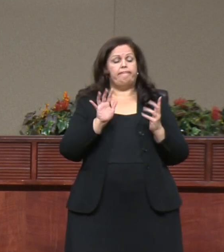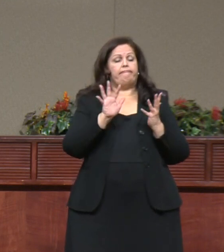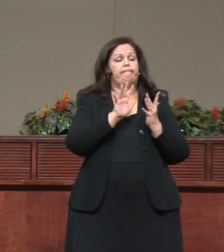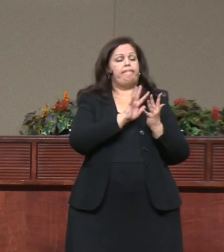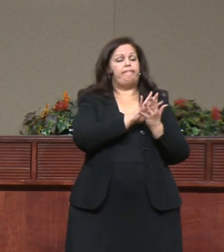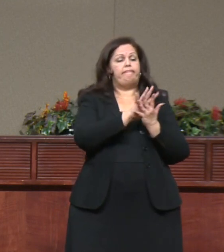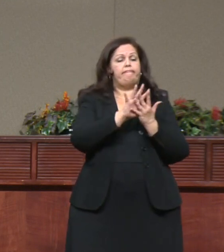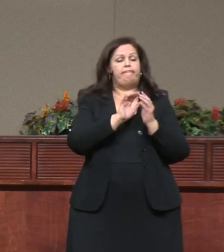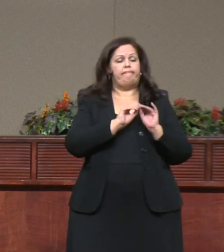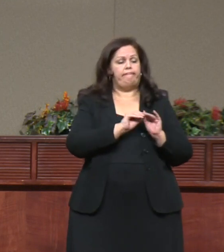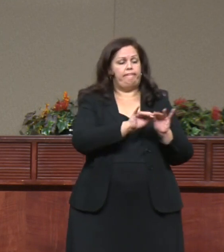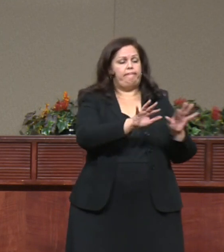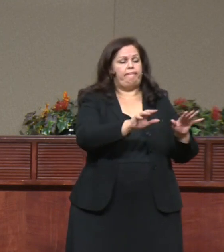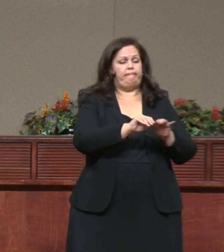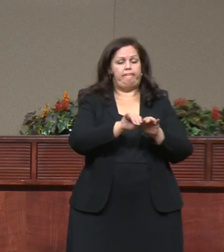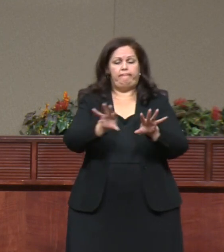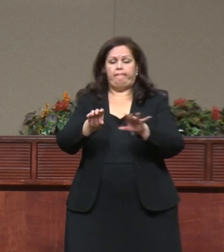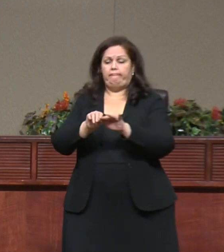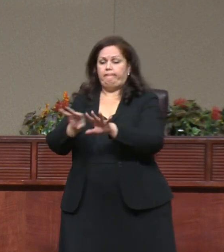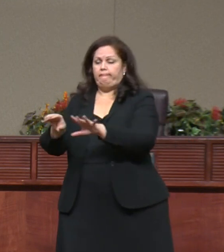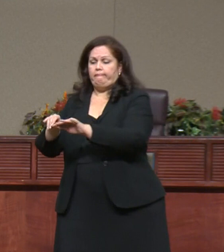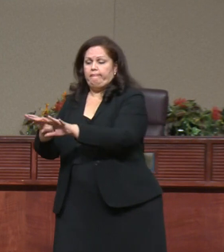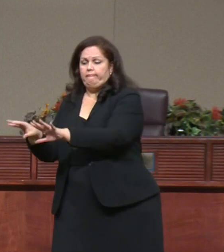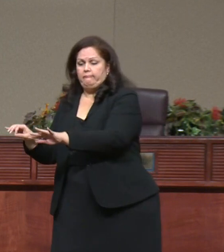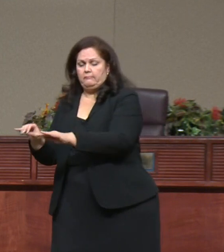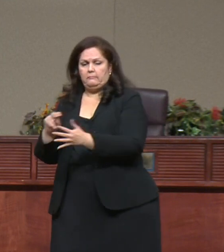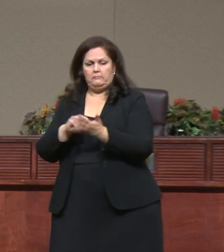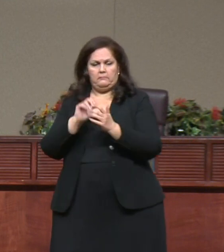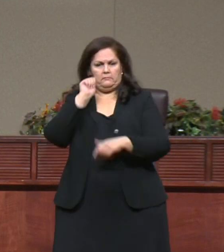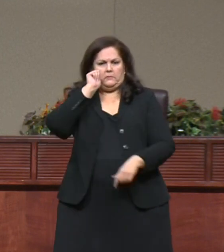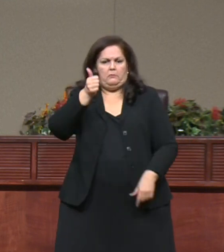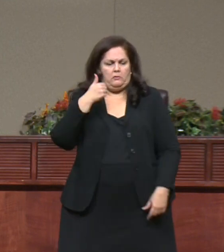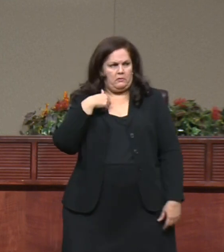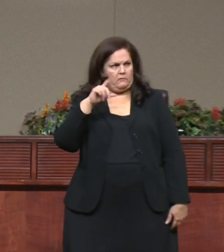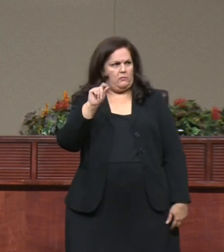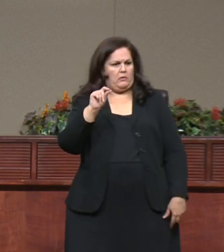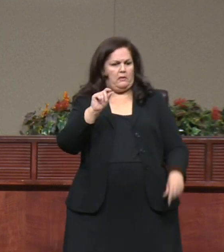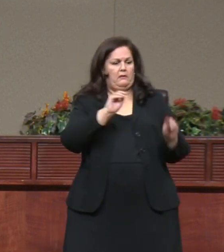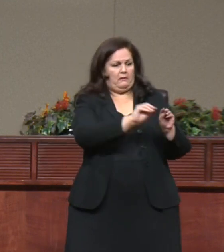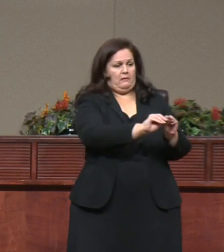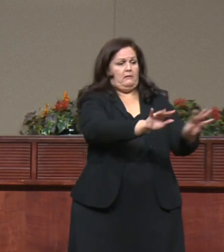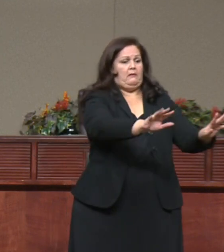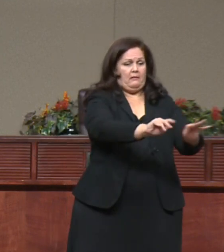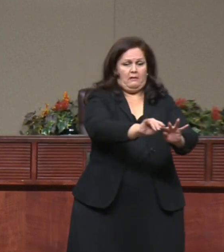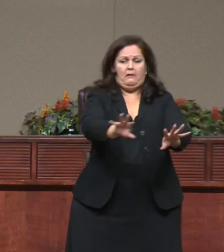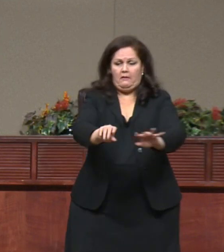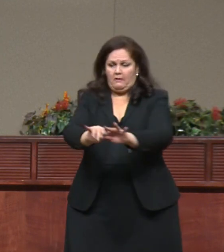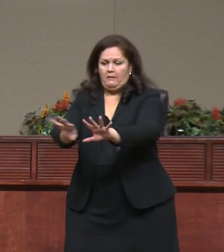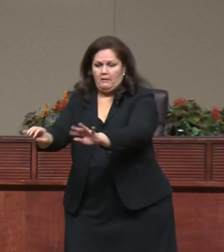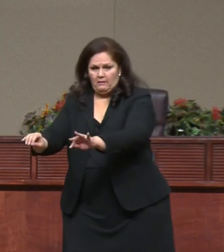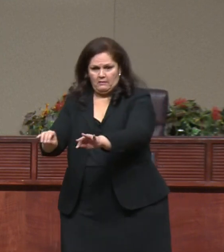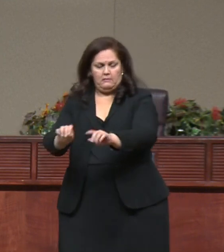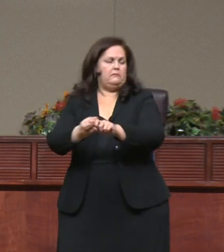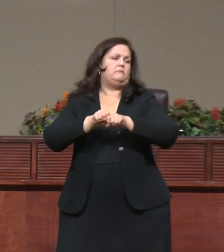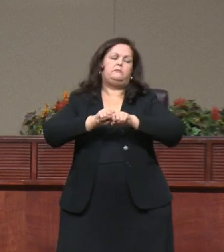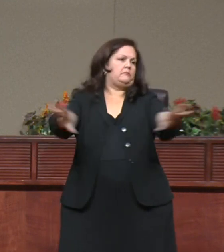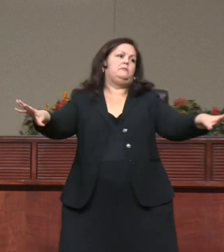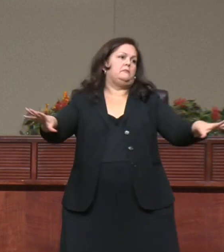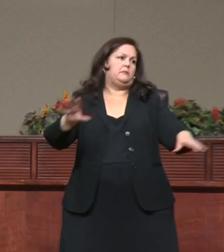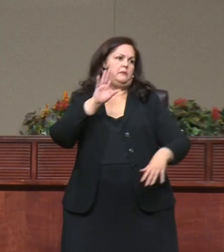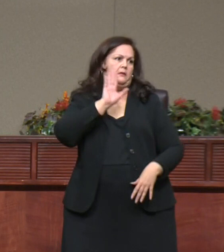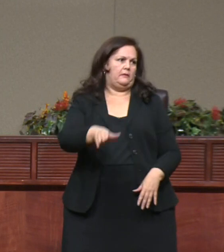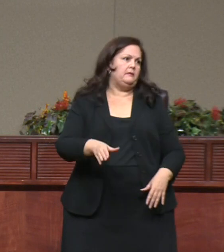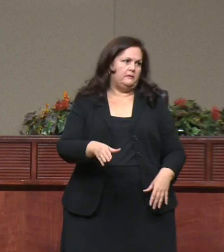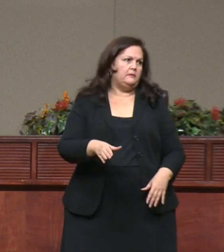go into an environment, you may have 20 tomorrow, and then after that you have 60, and then it goes out of control. And